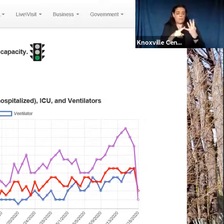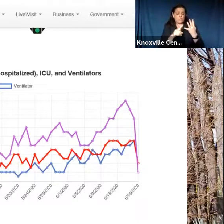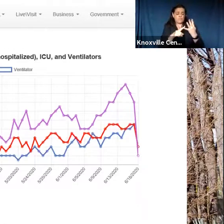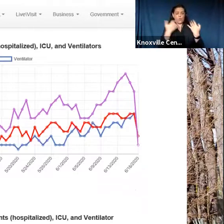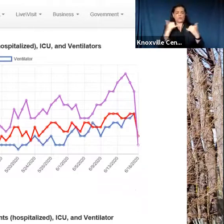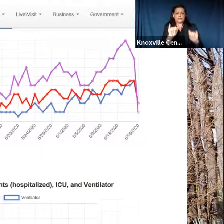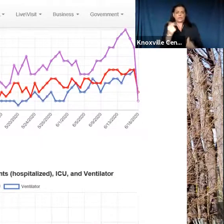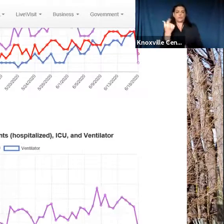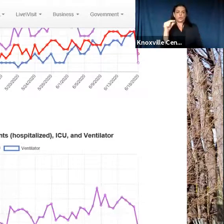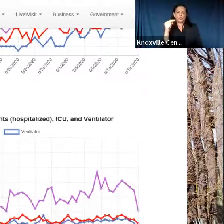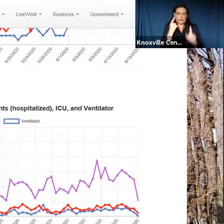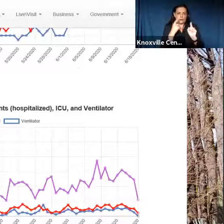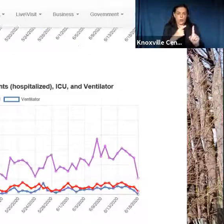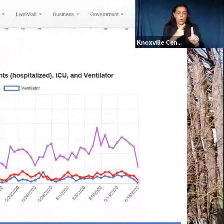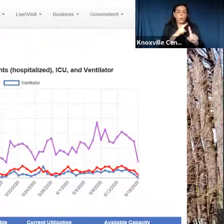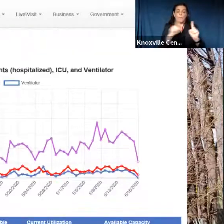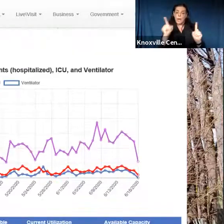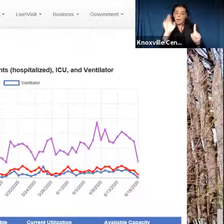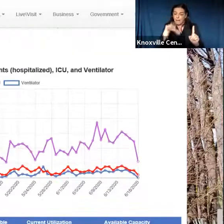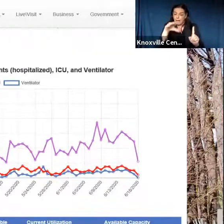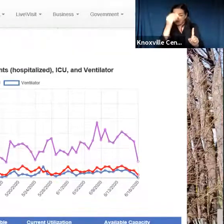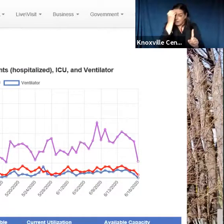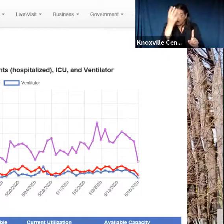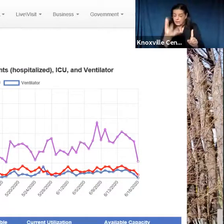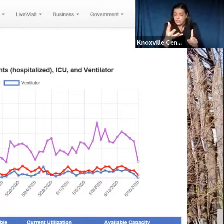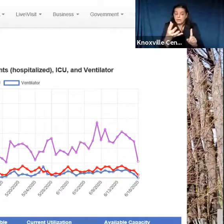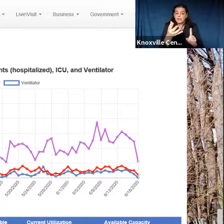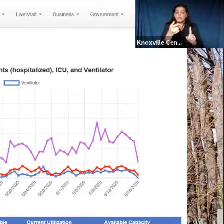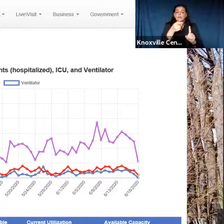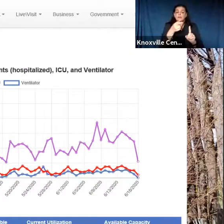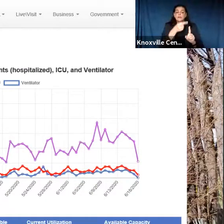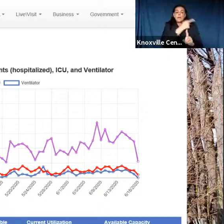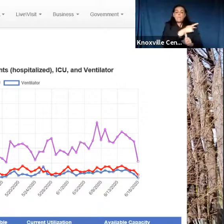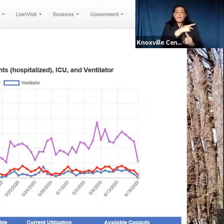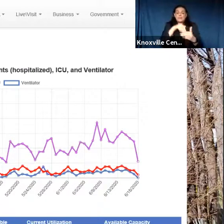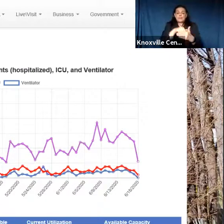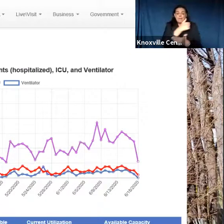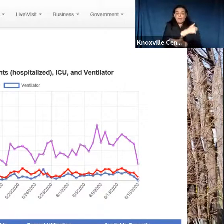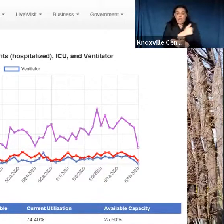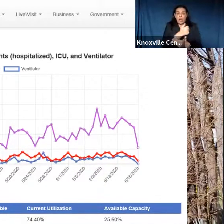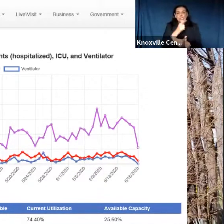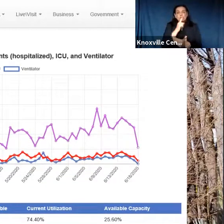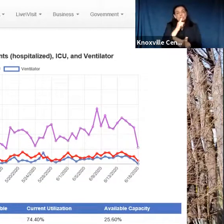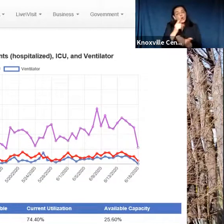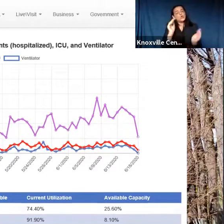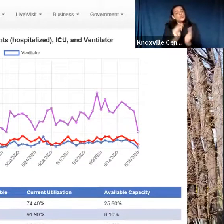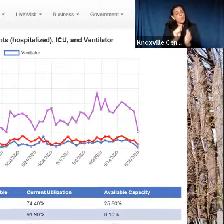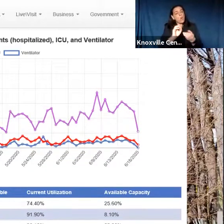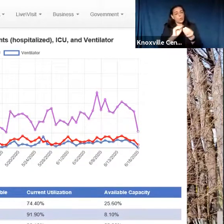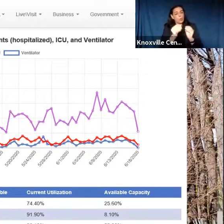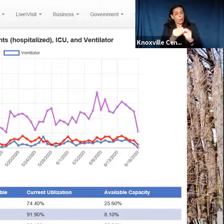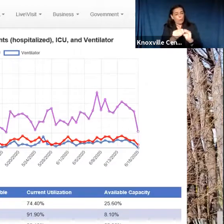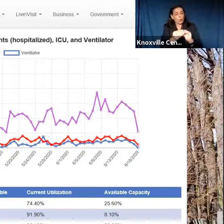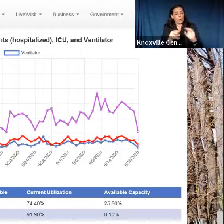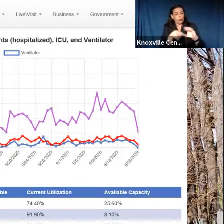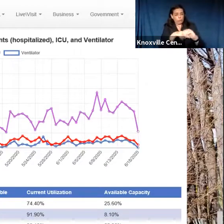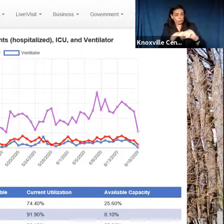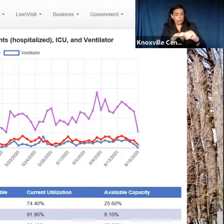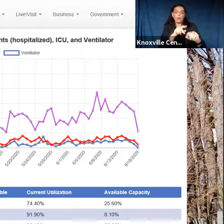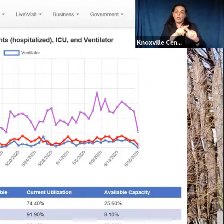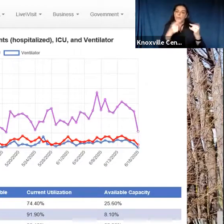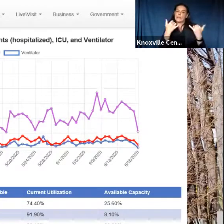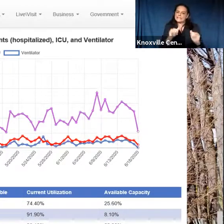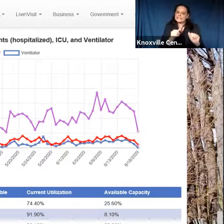green. However, we do want to note, while the numbers of COVID patients in hospitals are relatively small, they are continuing to trend